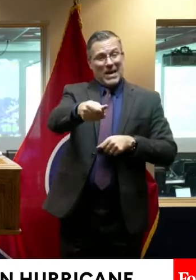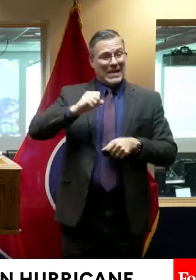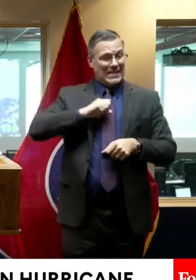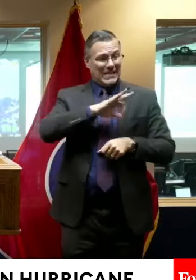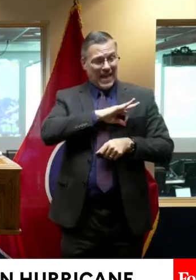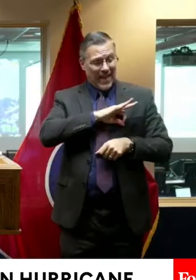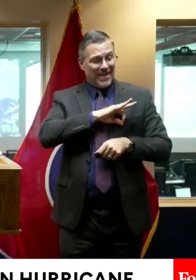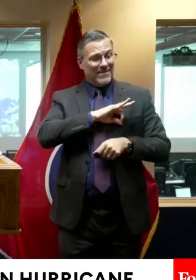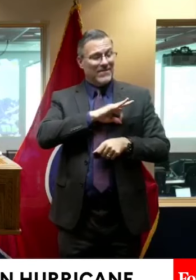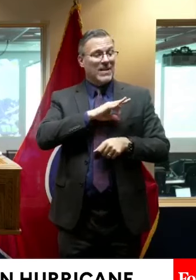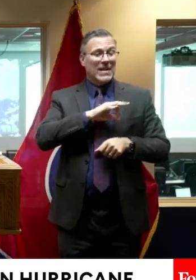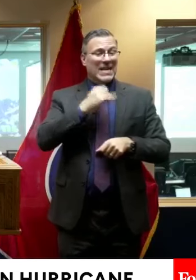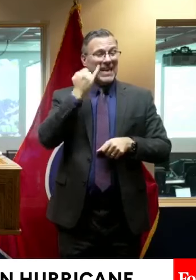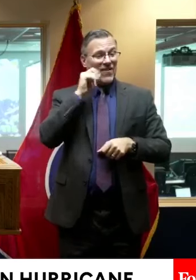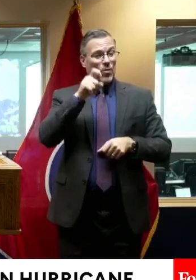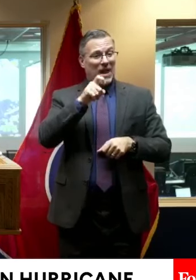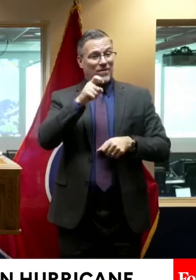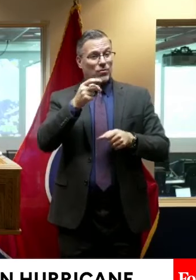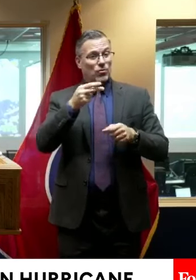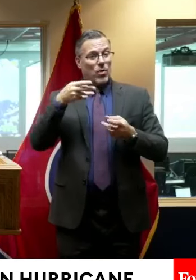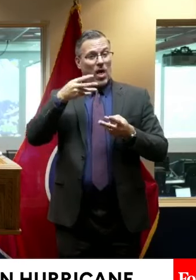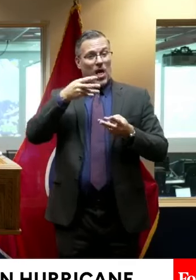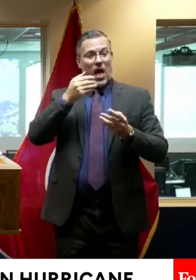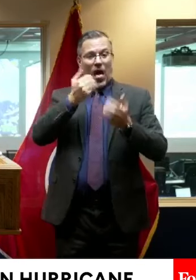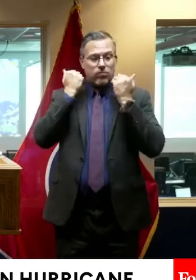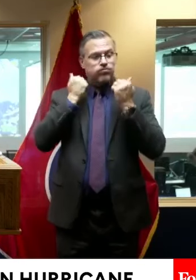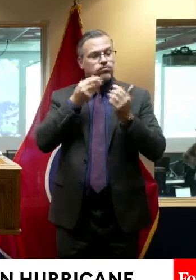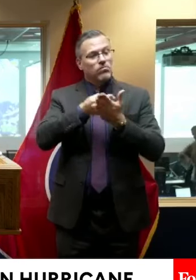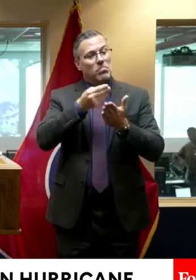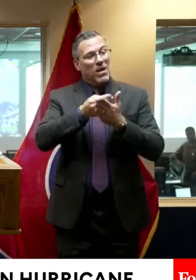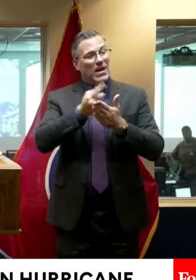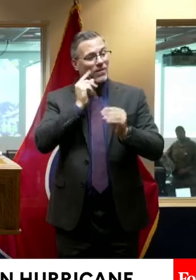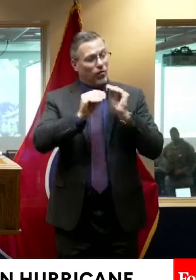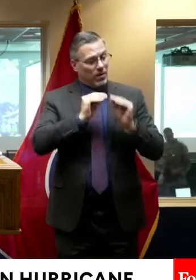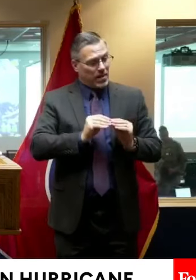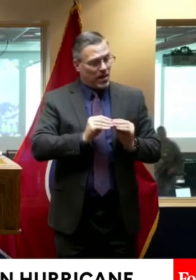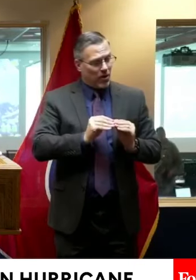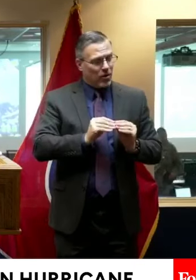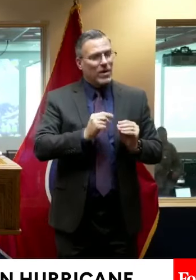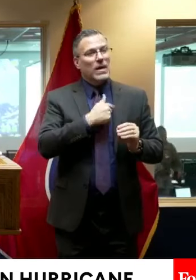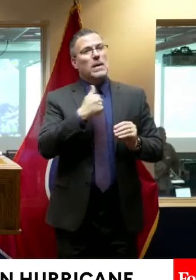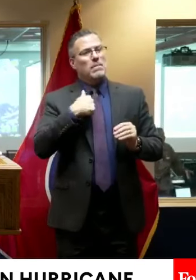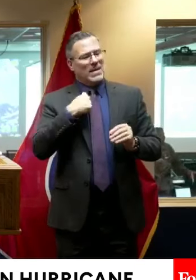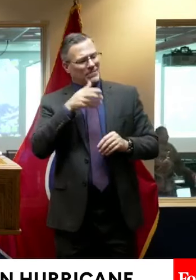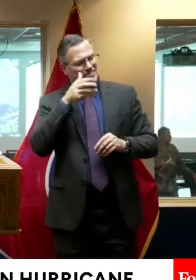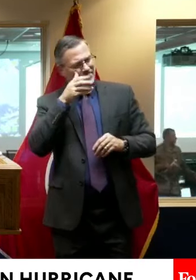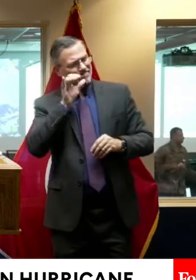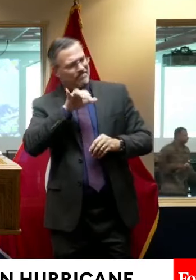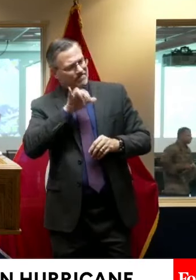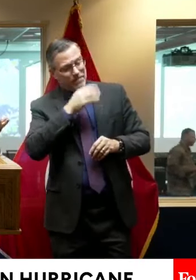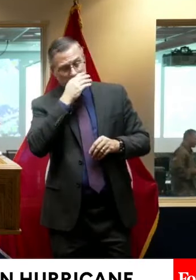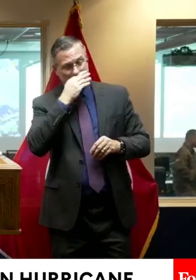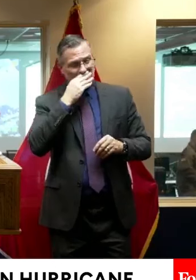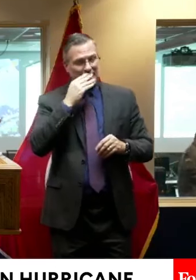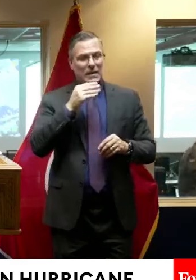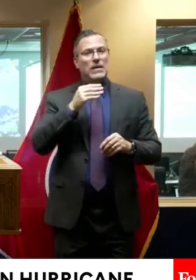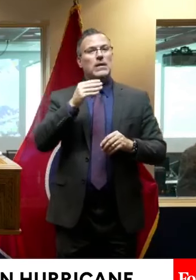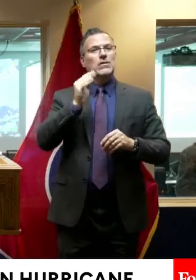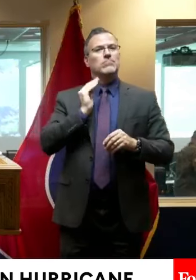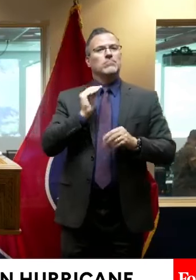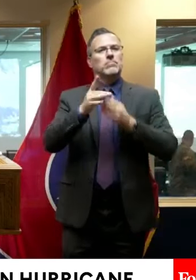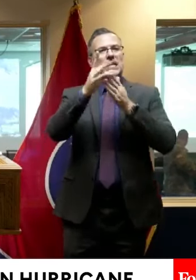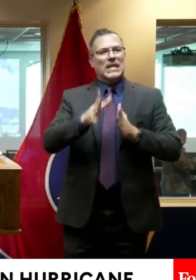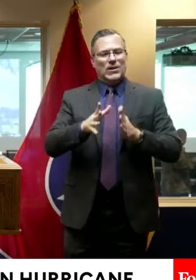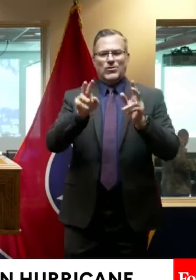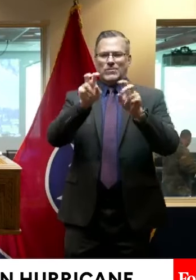we came back and said, how do we solve that problem? And the way we do it, and we creatively called the cabinet together and said, we have to think